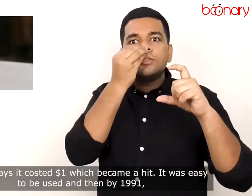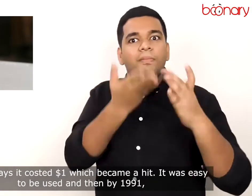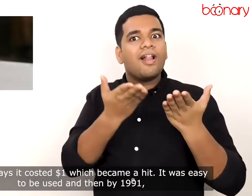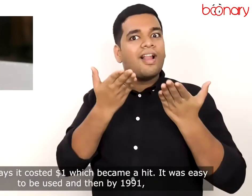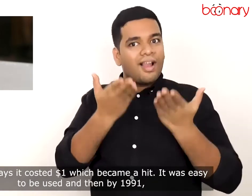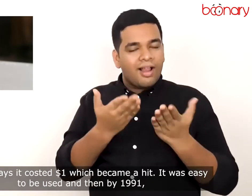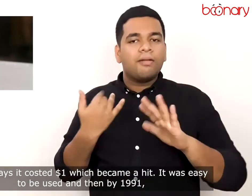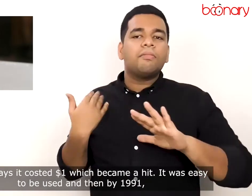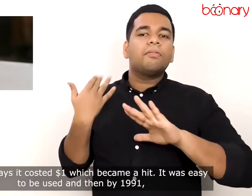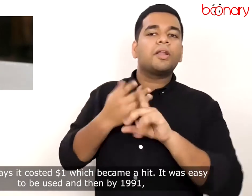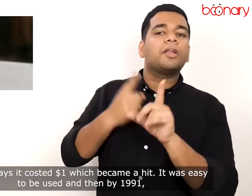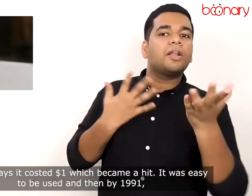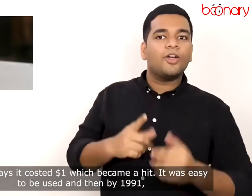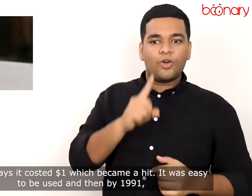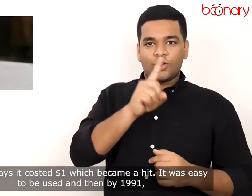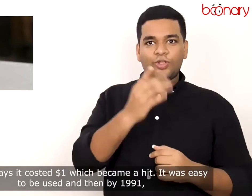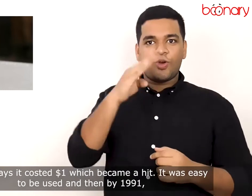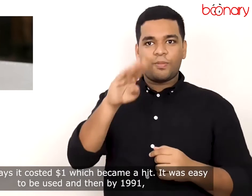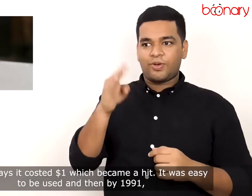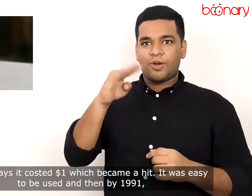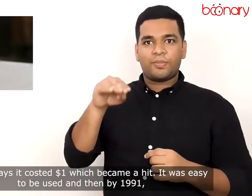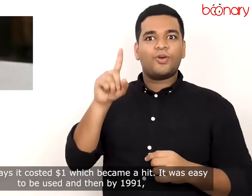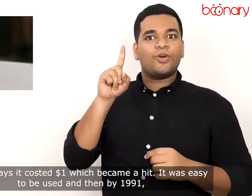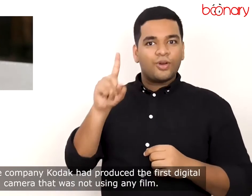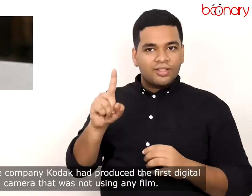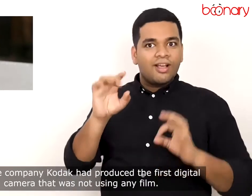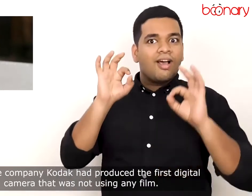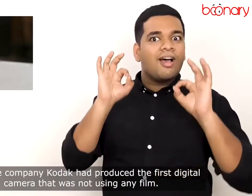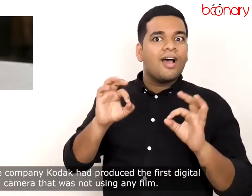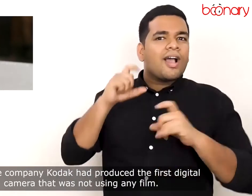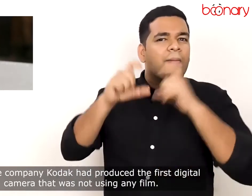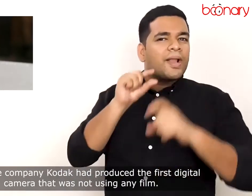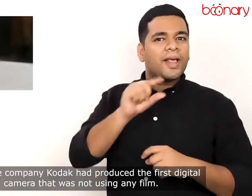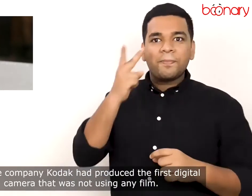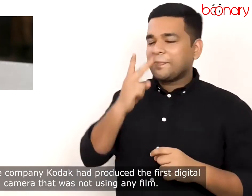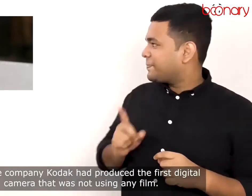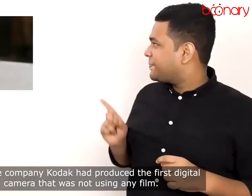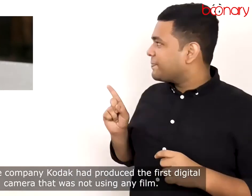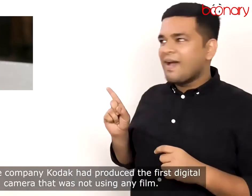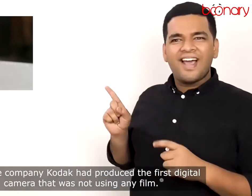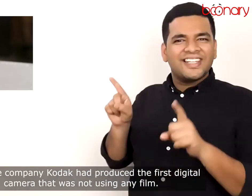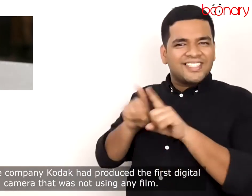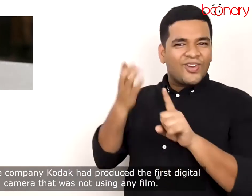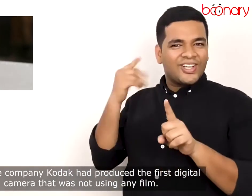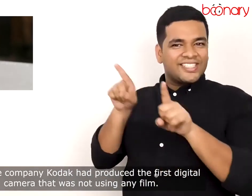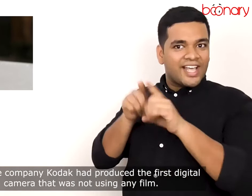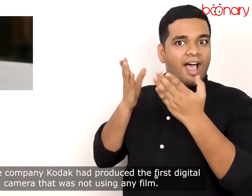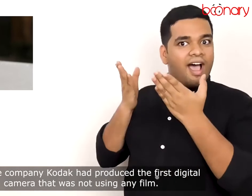and then by 1991, the same company, Kodak, had produced the